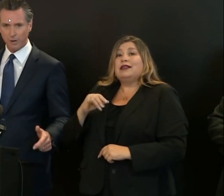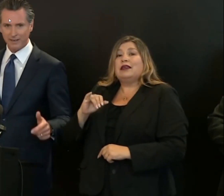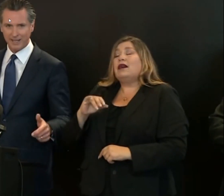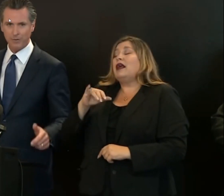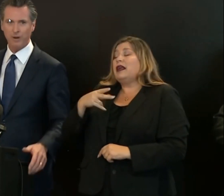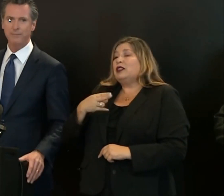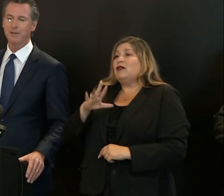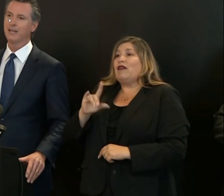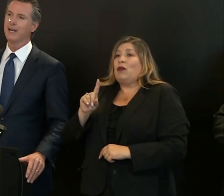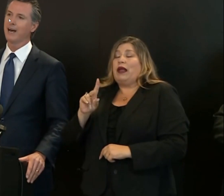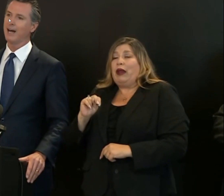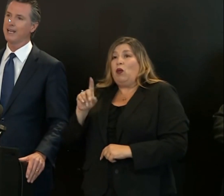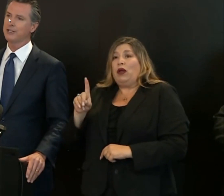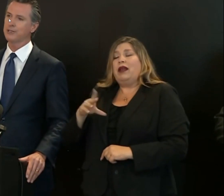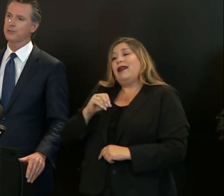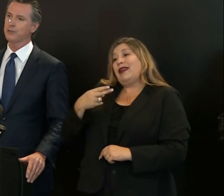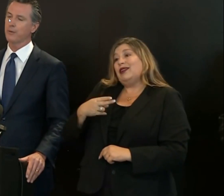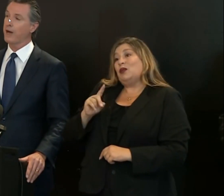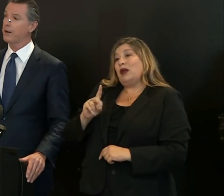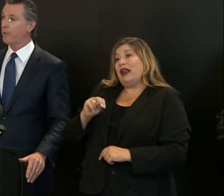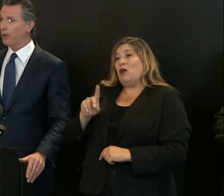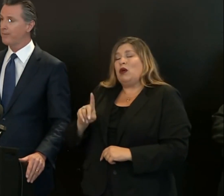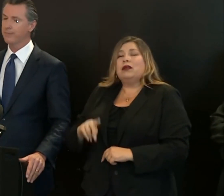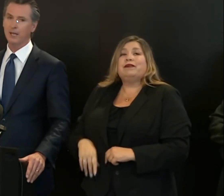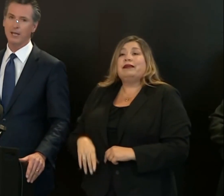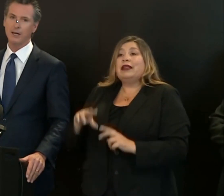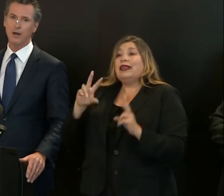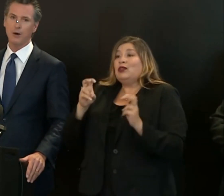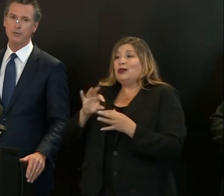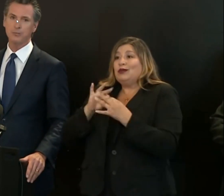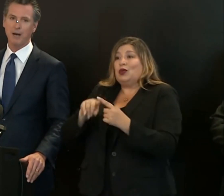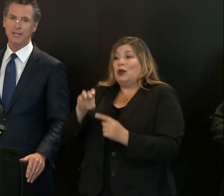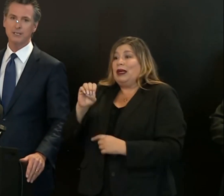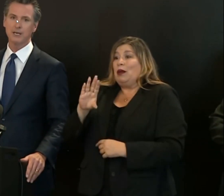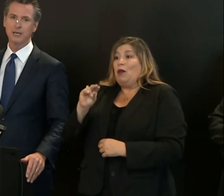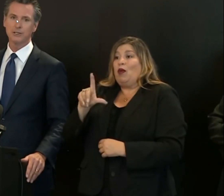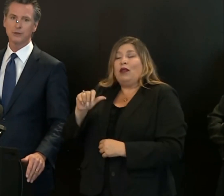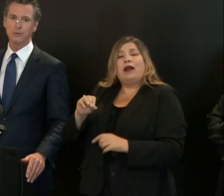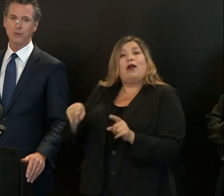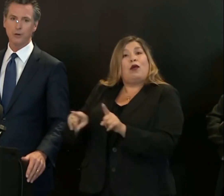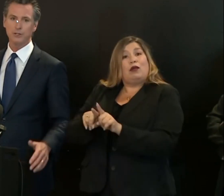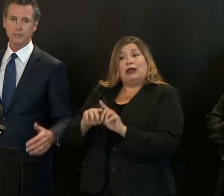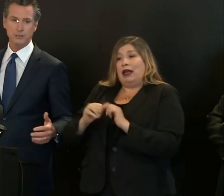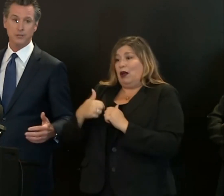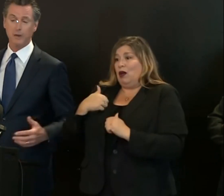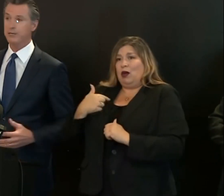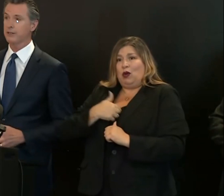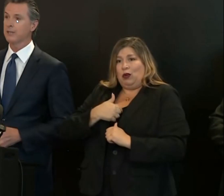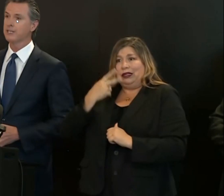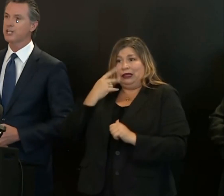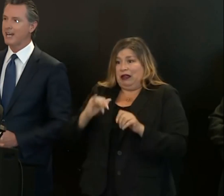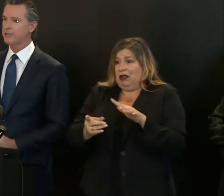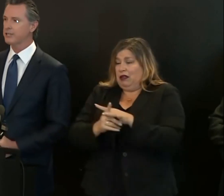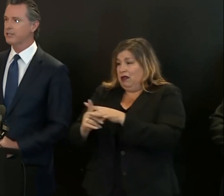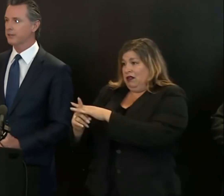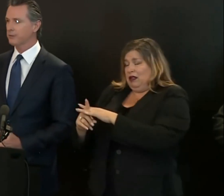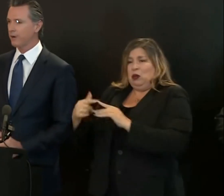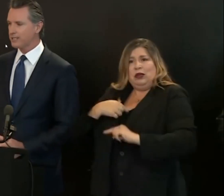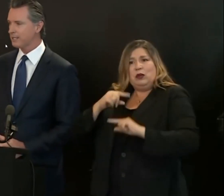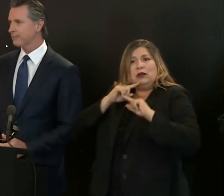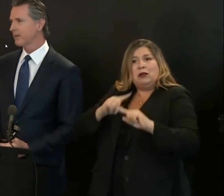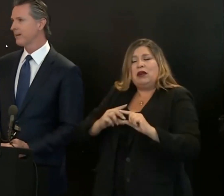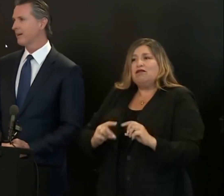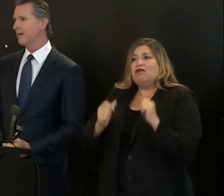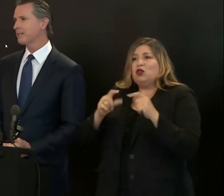just H1N1, issues around Ebola and our response to those situational challenges